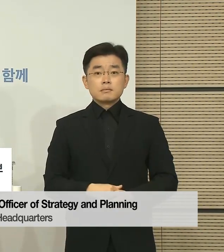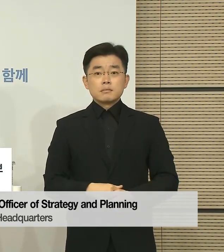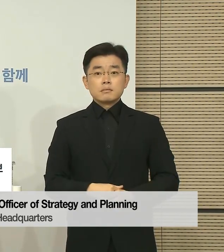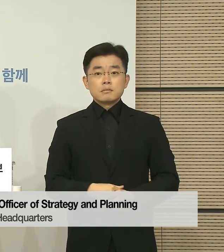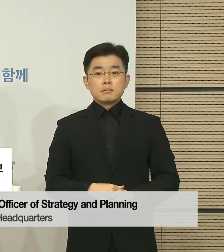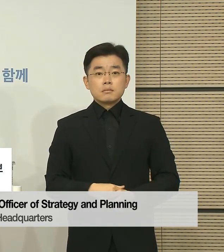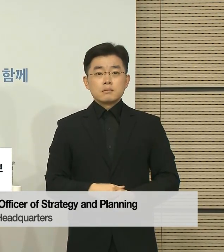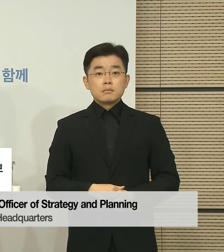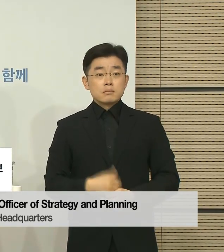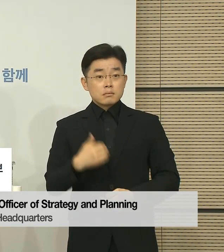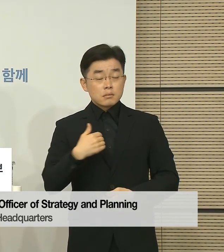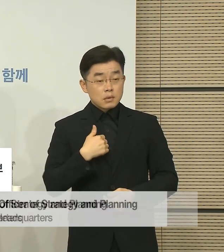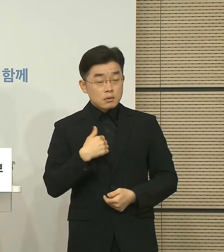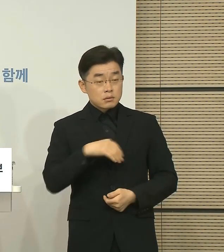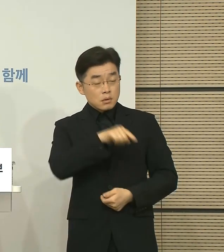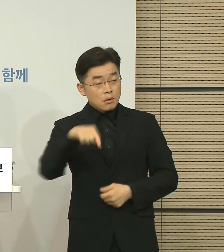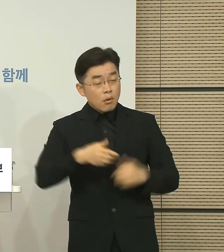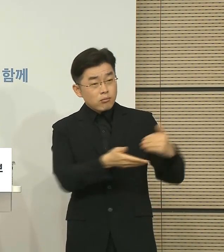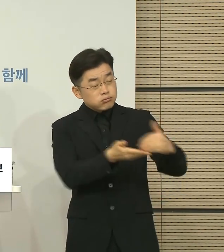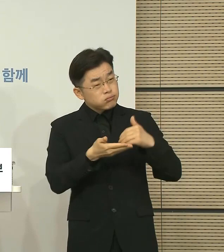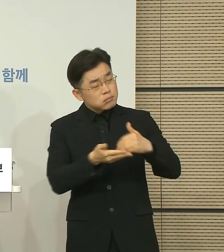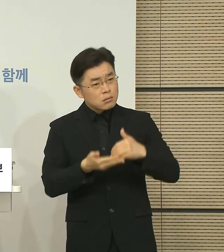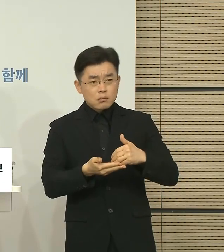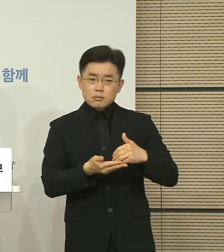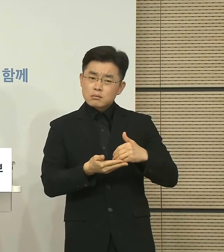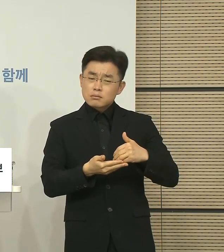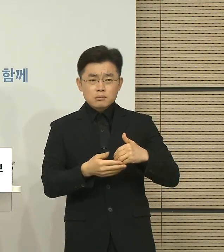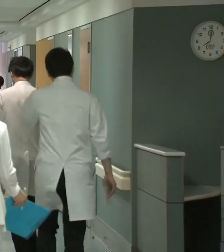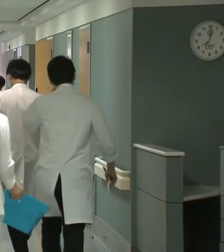week. Any additional measures could be seen as unfair.